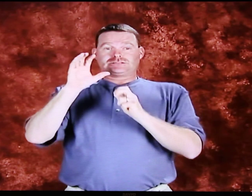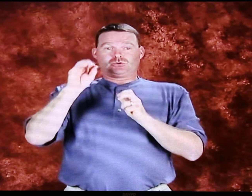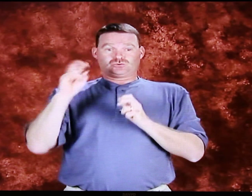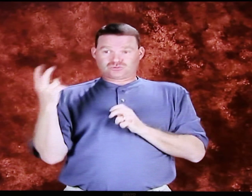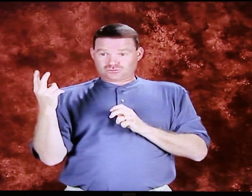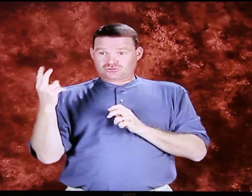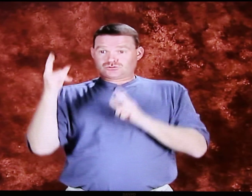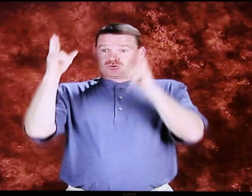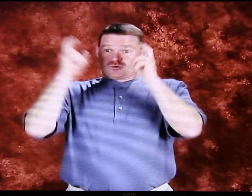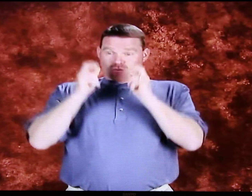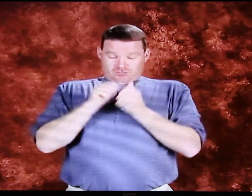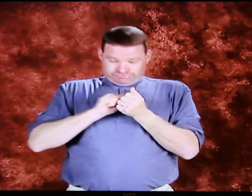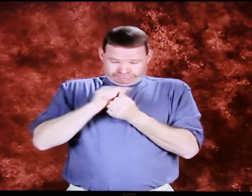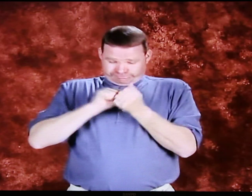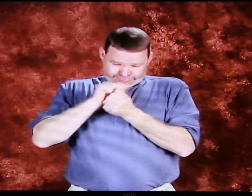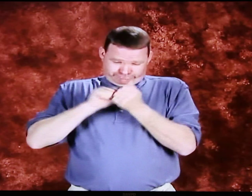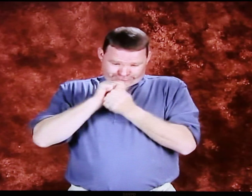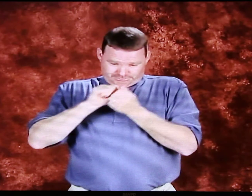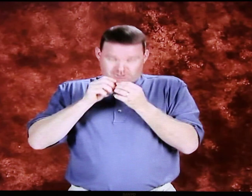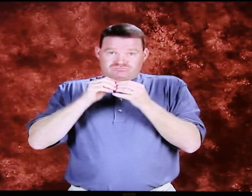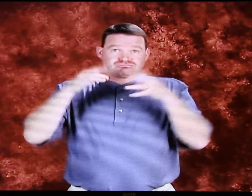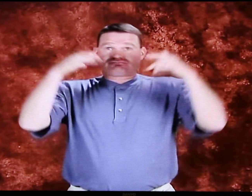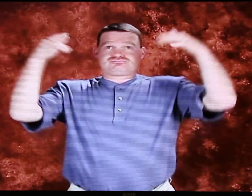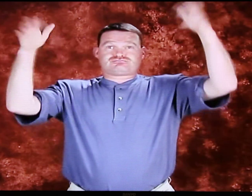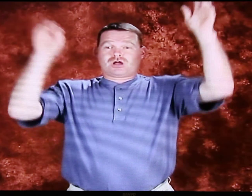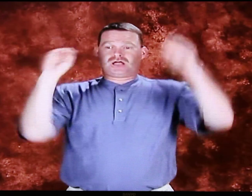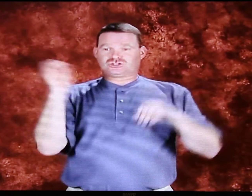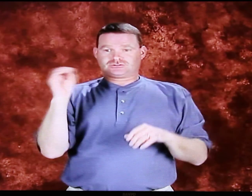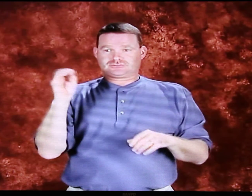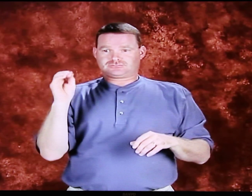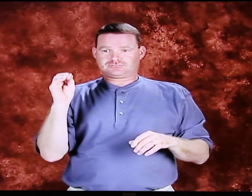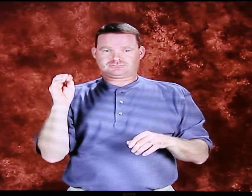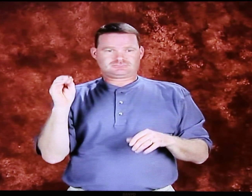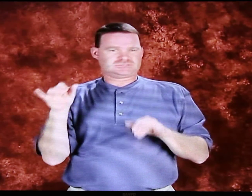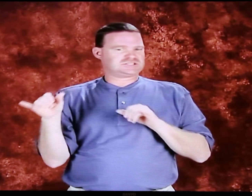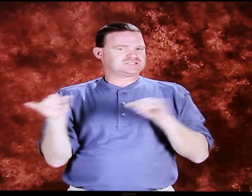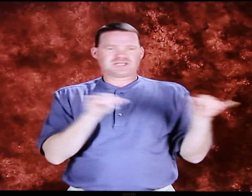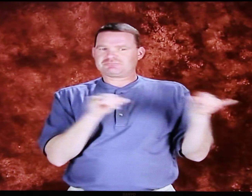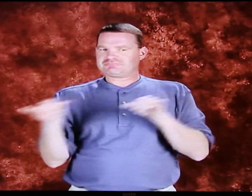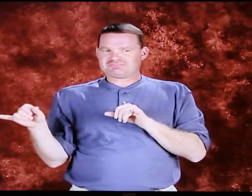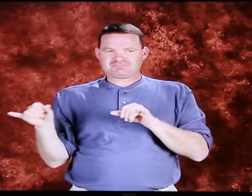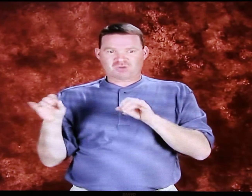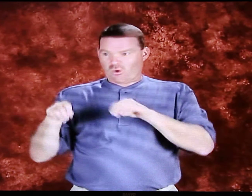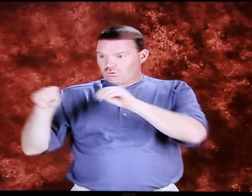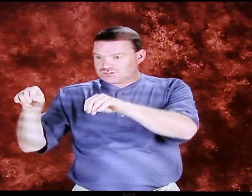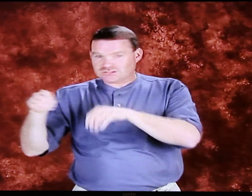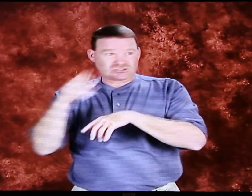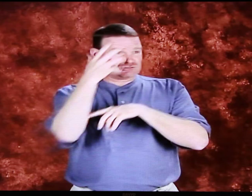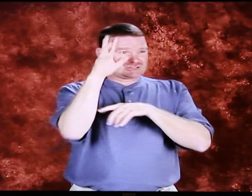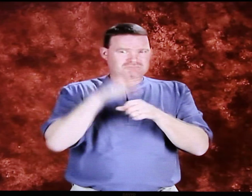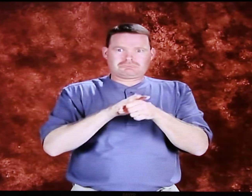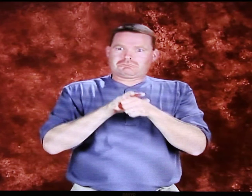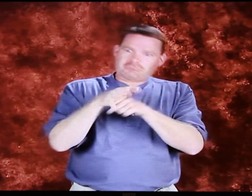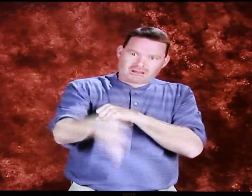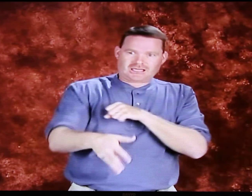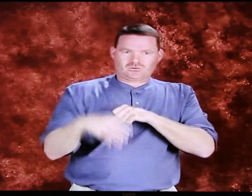And so that phytoplankton takes in the CO2 as well, produces and then throws out the oxygen.